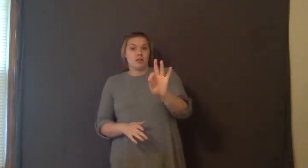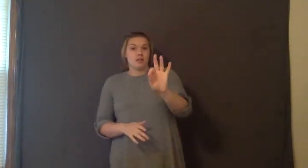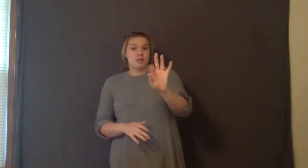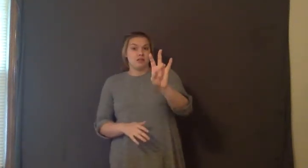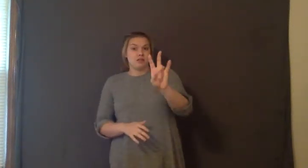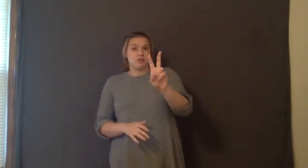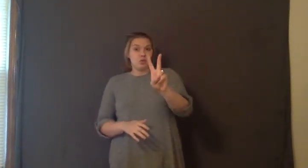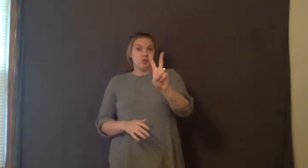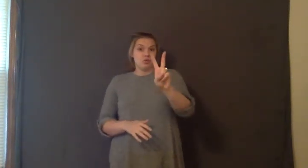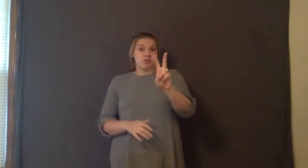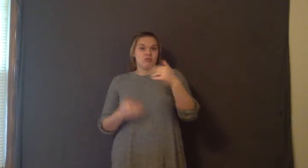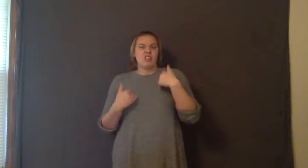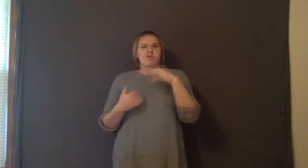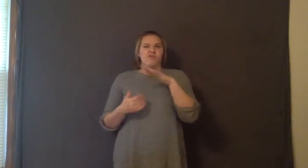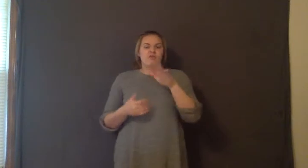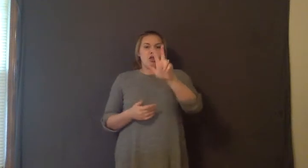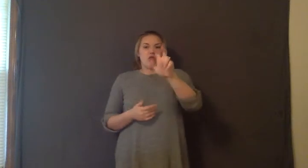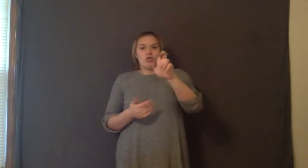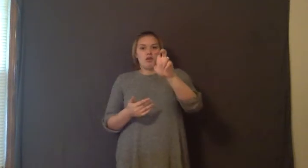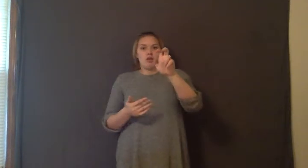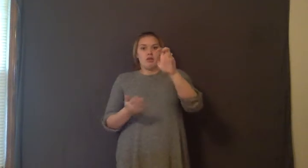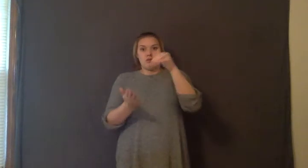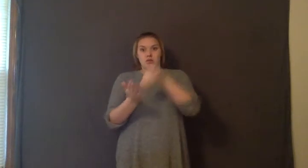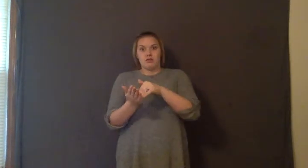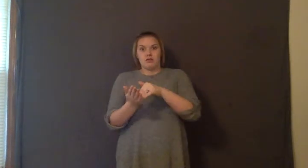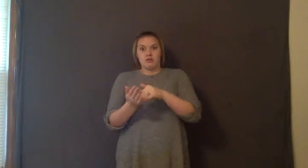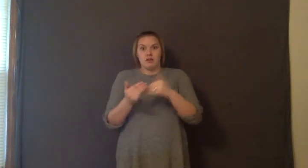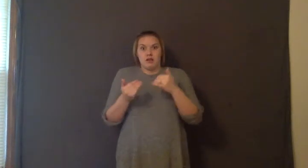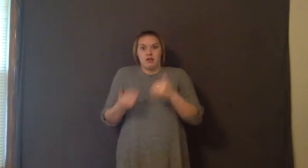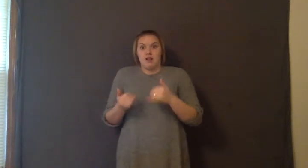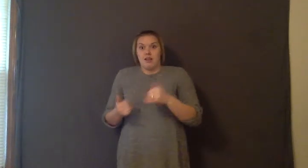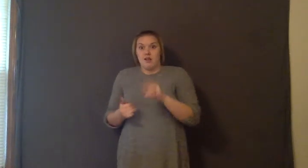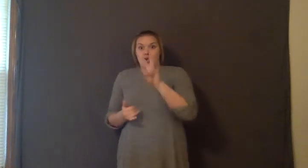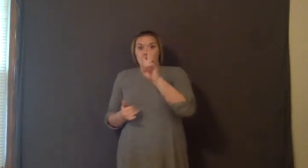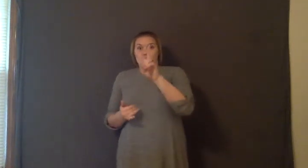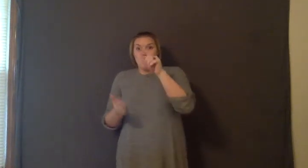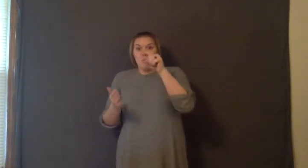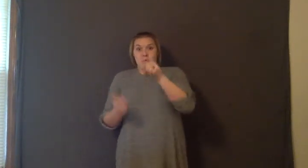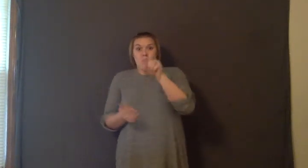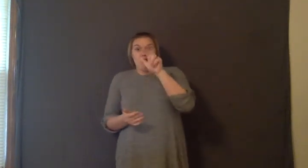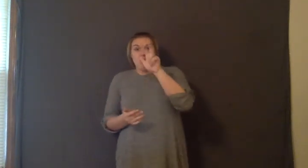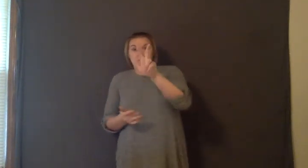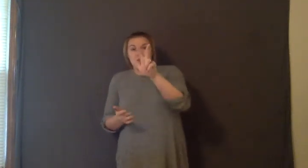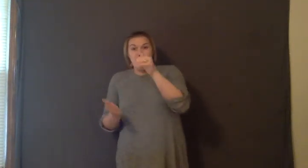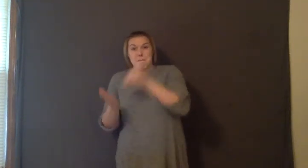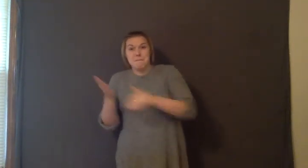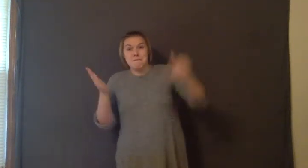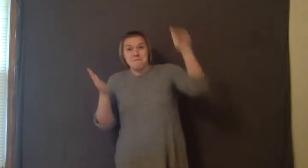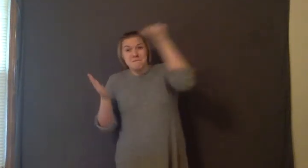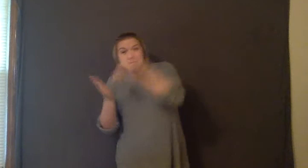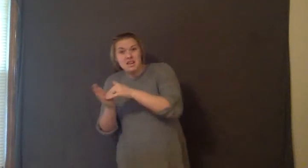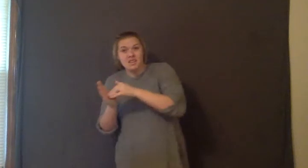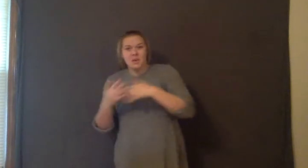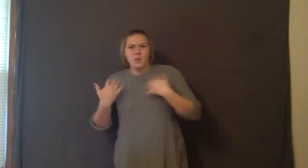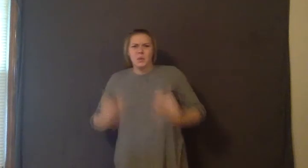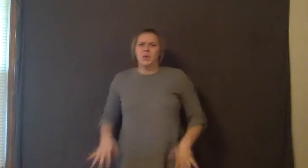prisons. Today, there are 2.3 million. The United States now has the highest rate of incarceration in